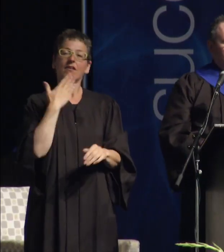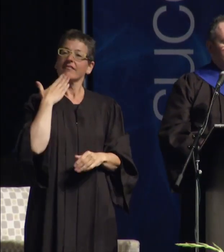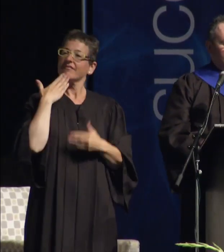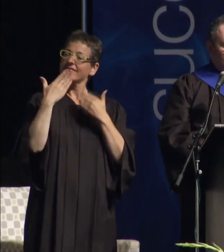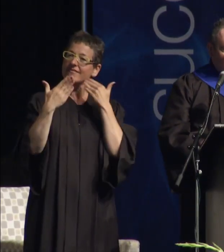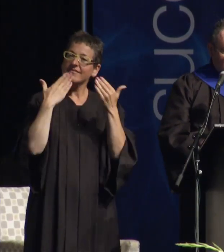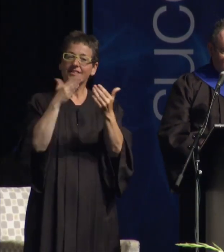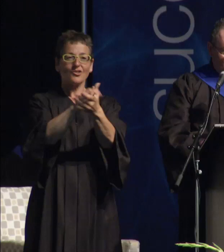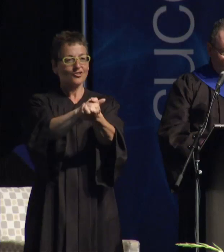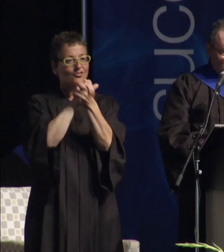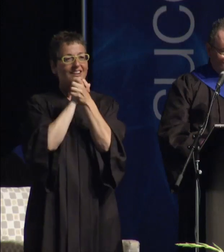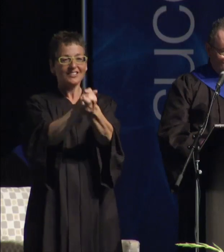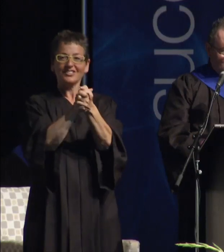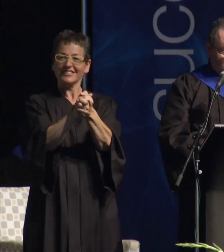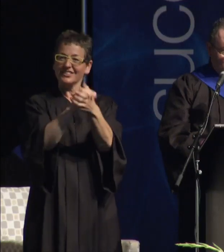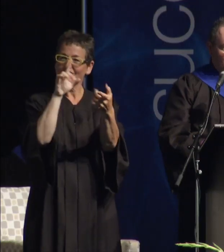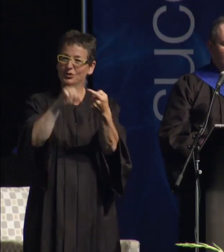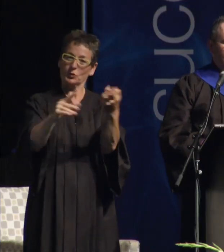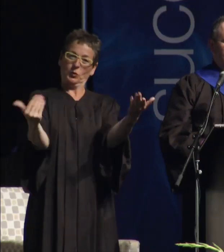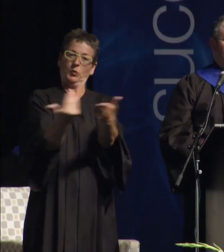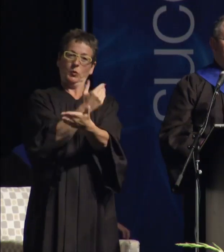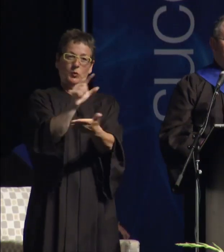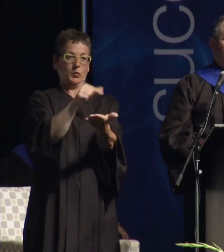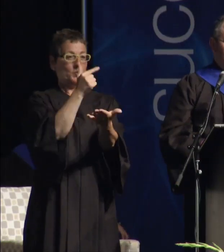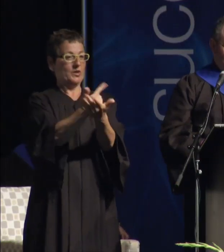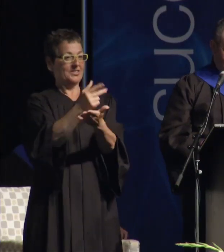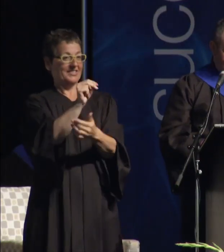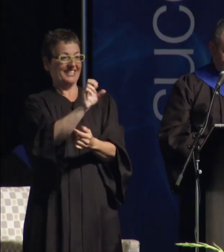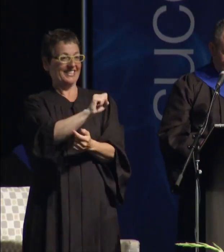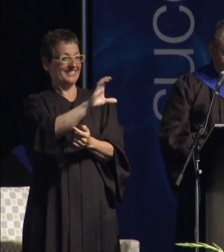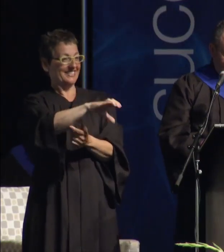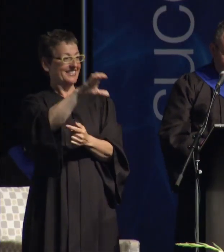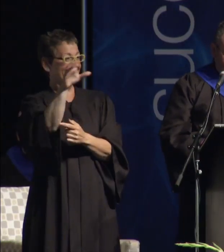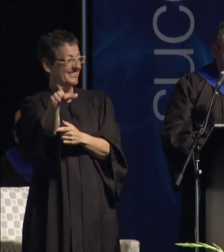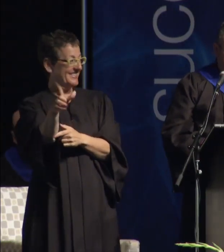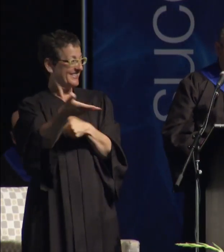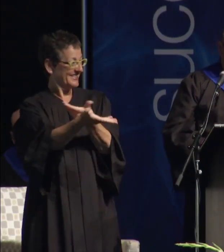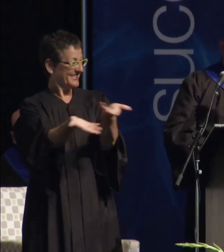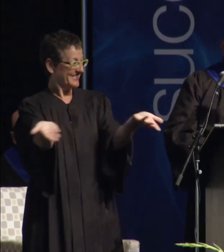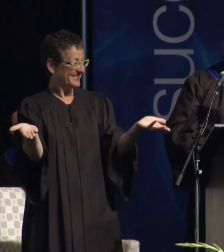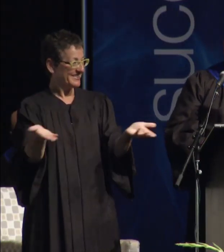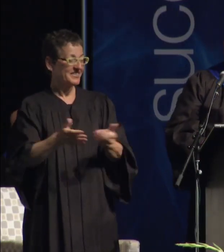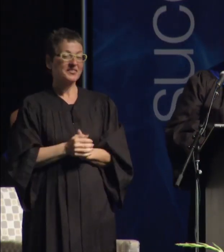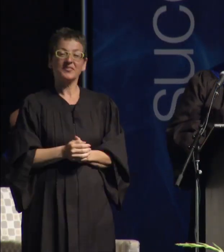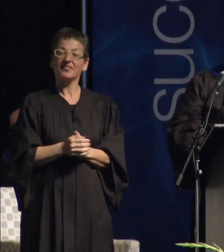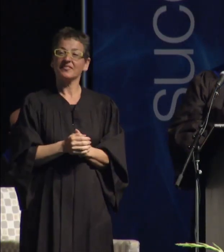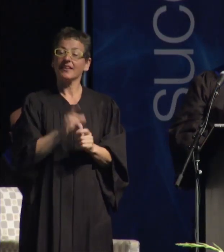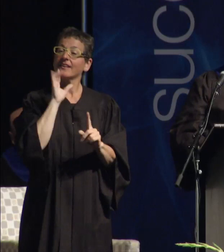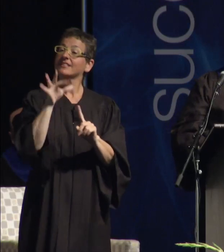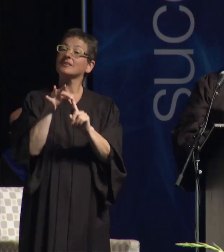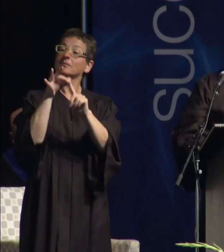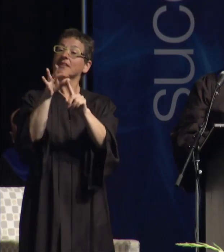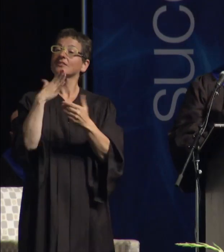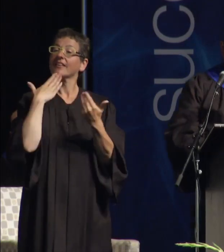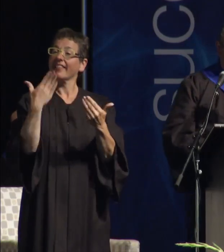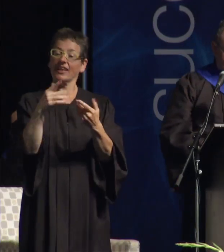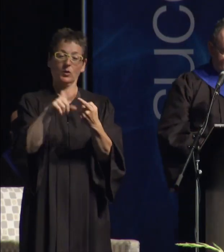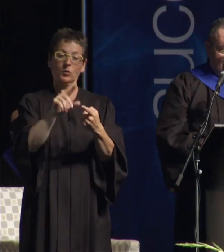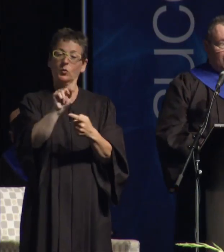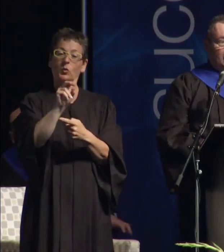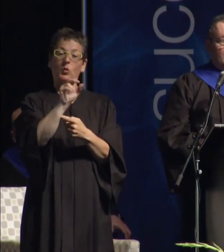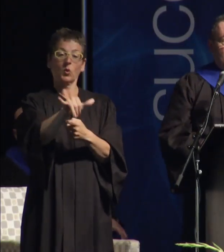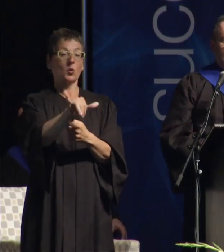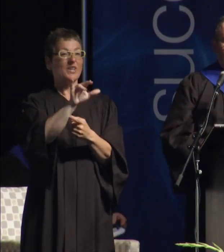to our newest Nova Scotia Community College alumni members. I would like to extend special thanks to Tony